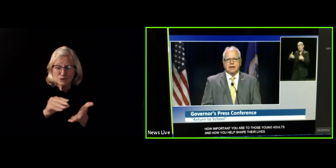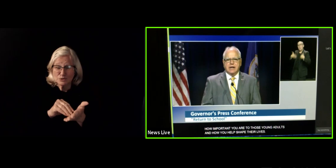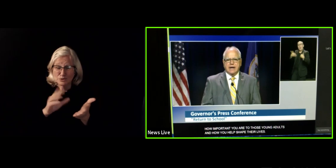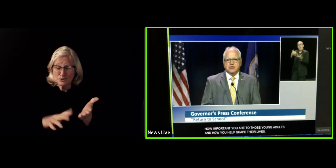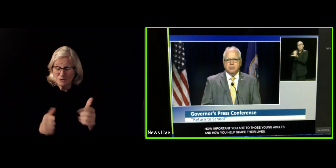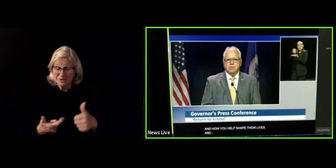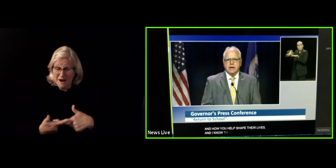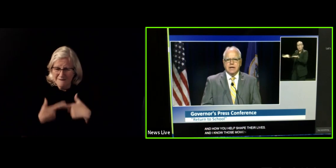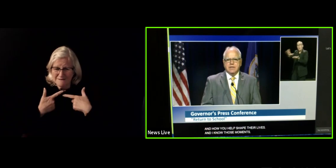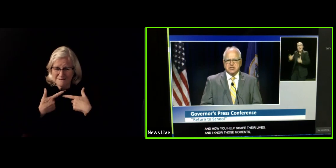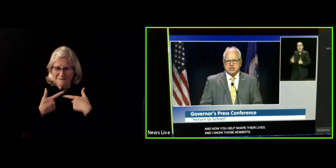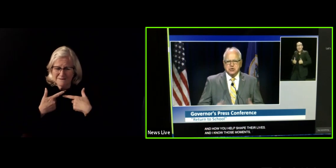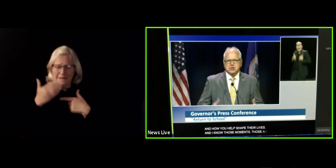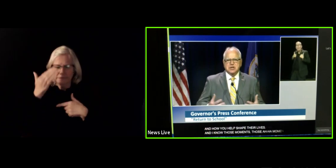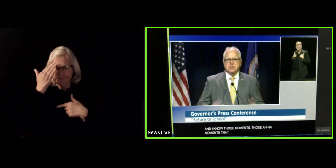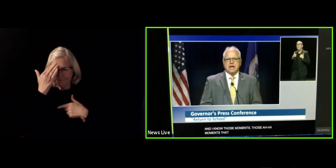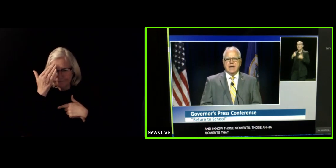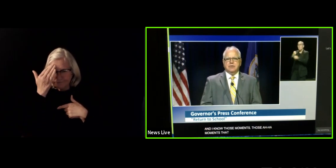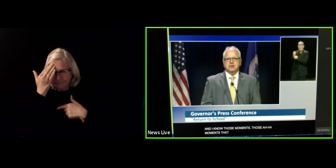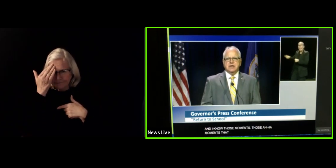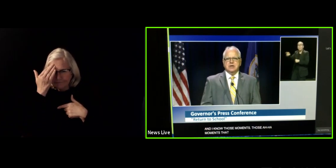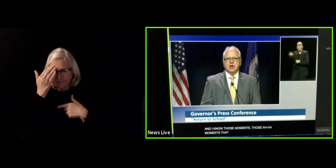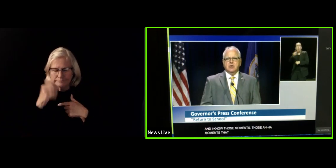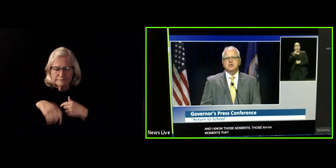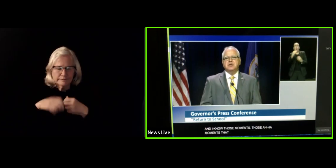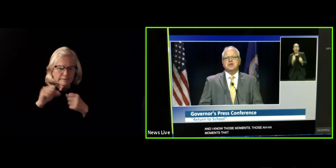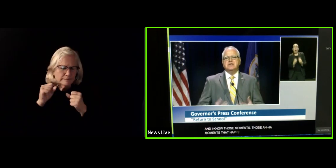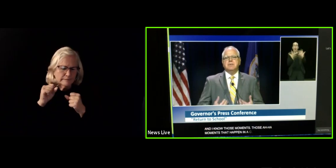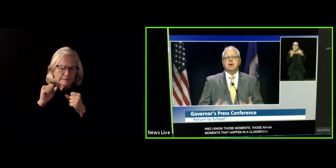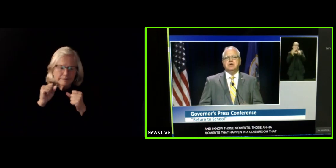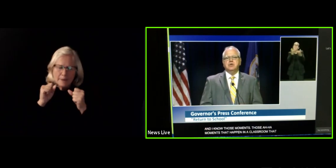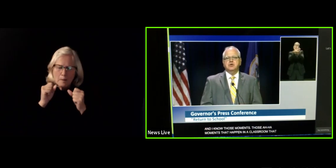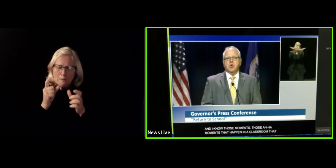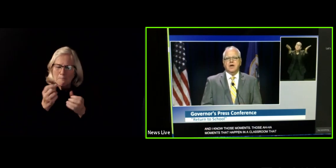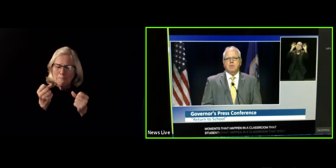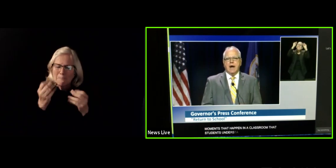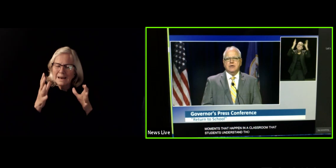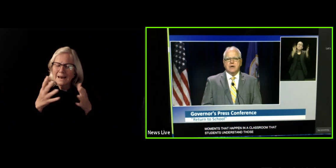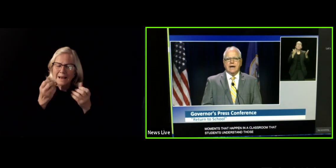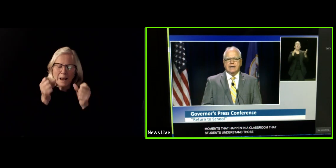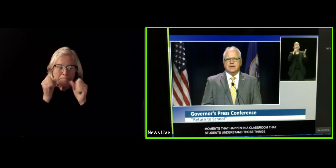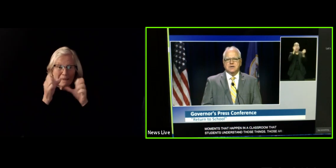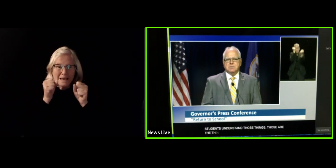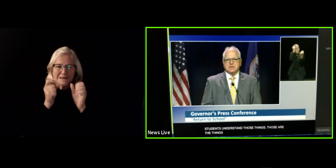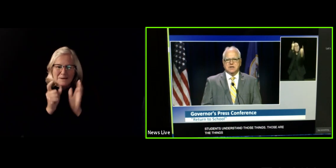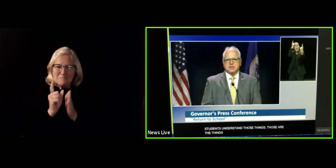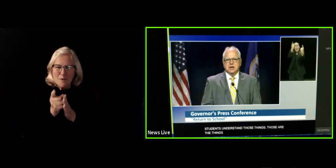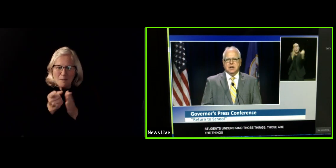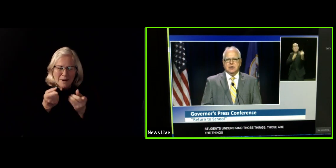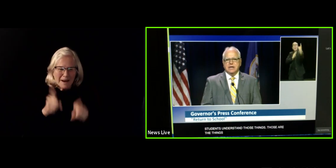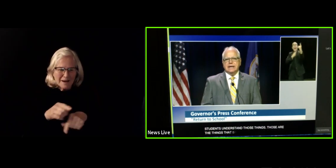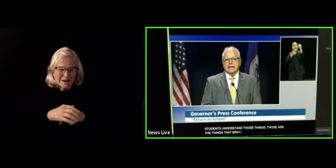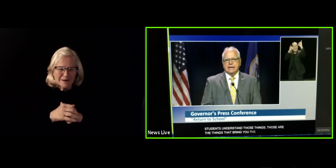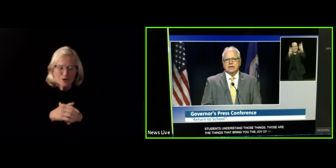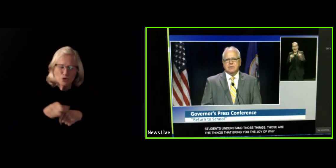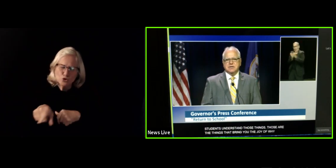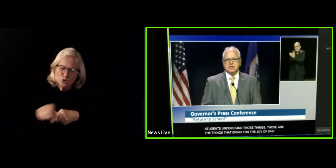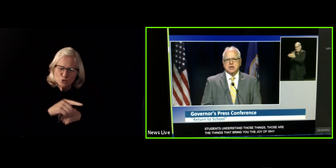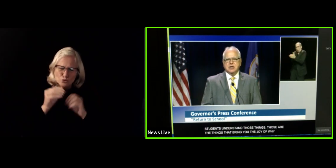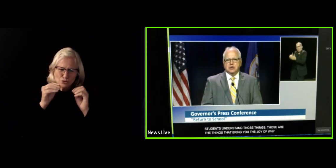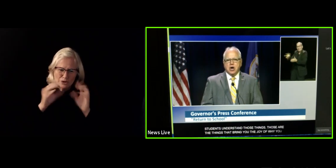in a classroom, that students understand those things. Those are the things that bring you the joy of why you got into this business. You didn't get into